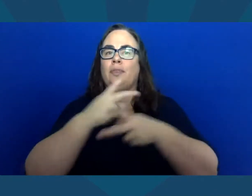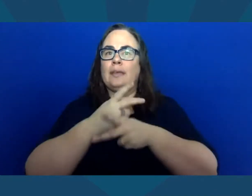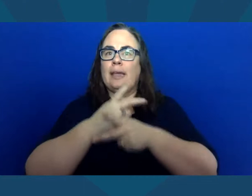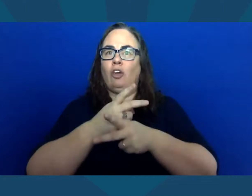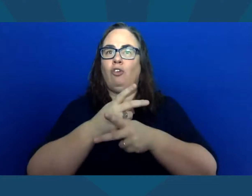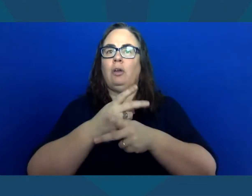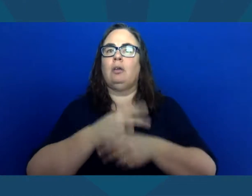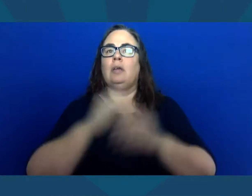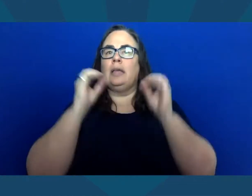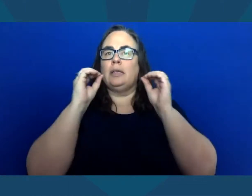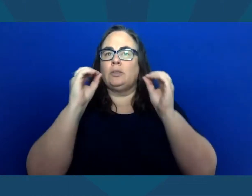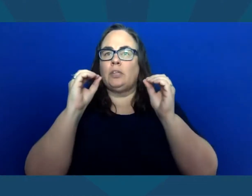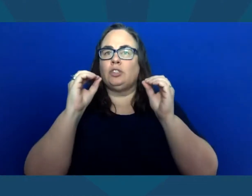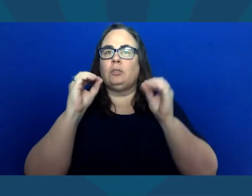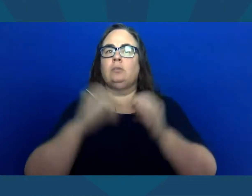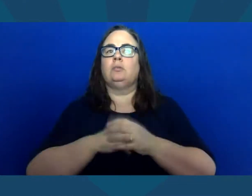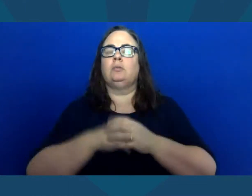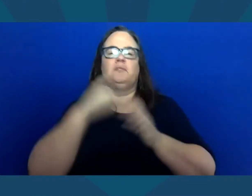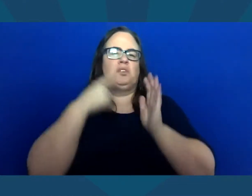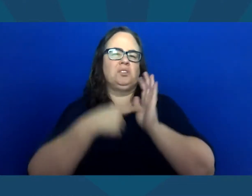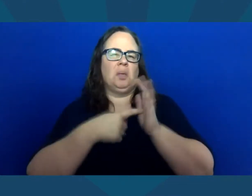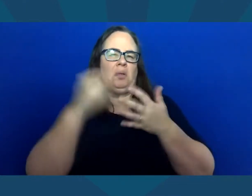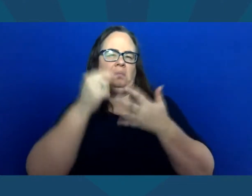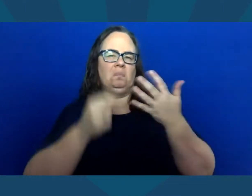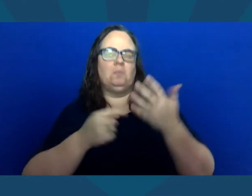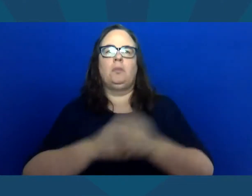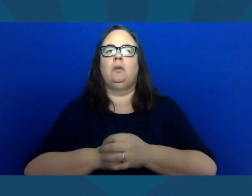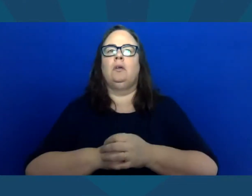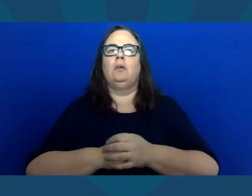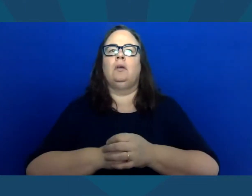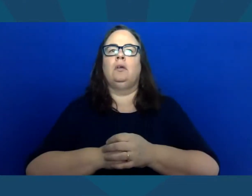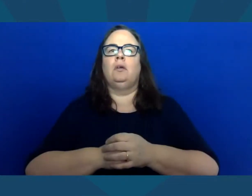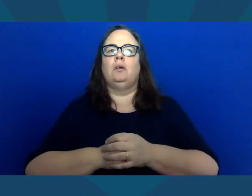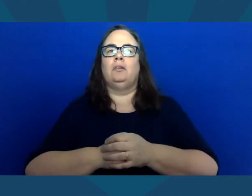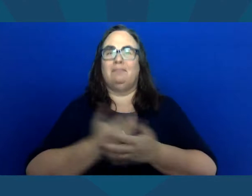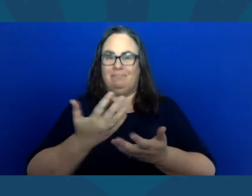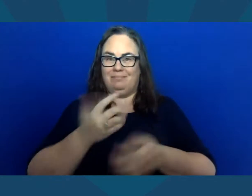housing, healthcare, and education, just to name a few.